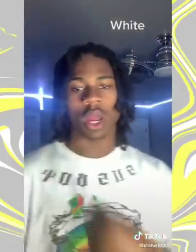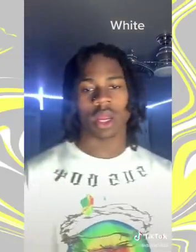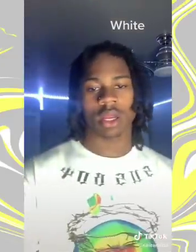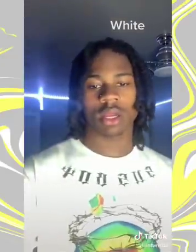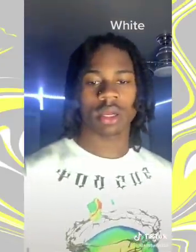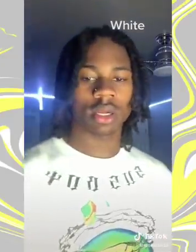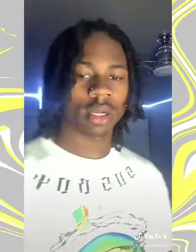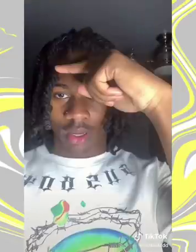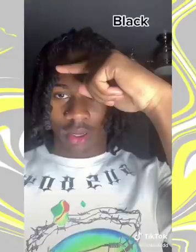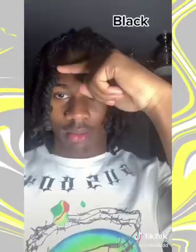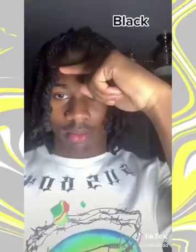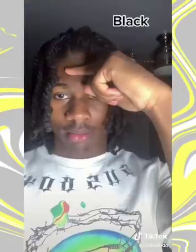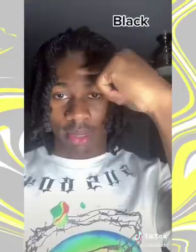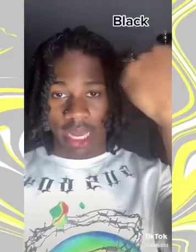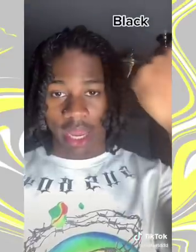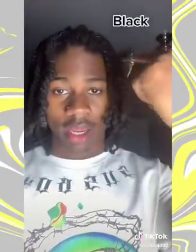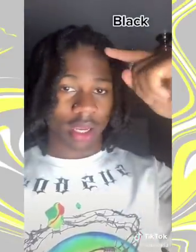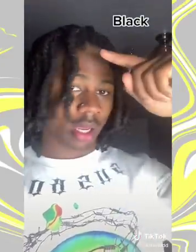white, black,